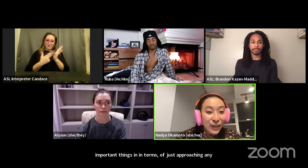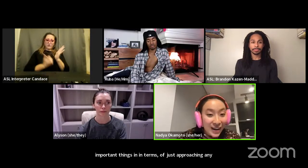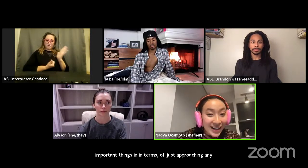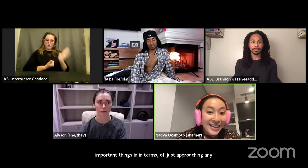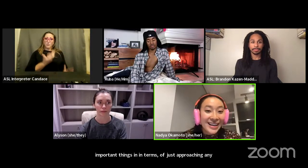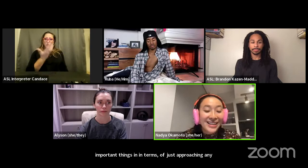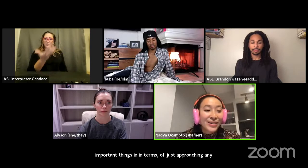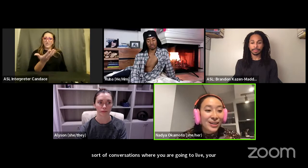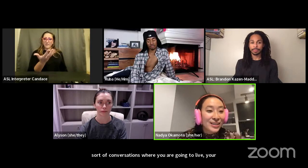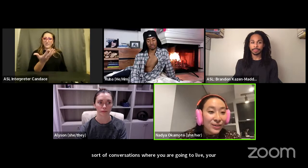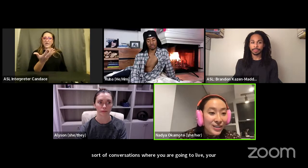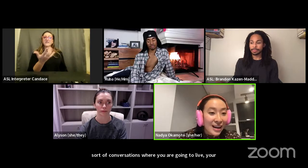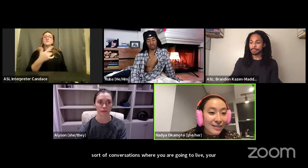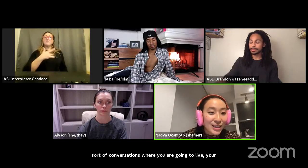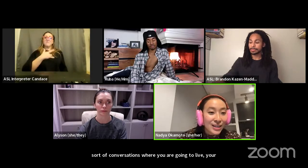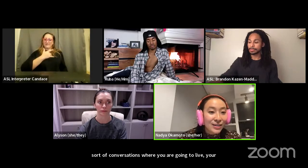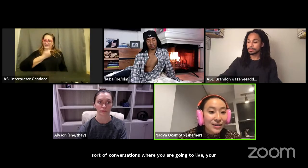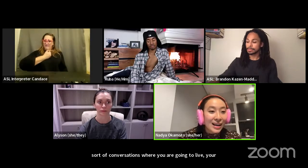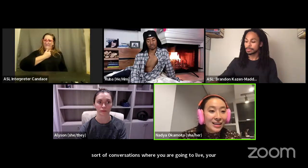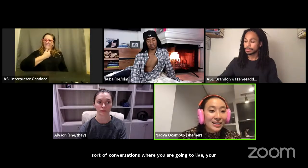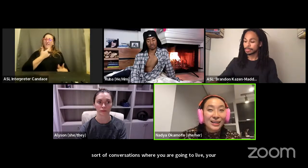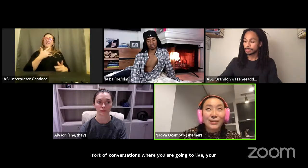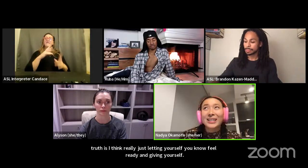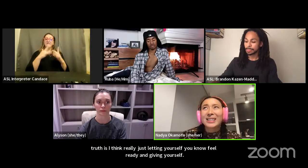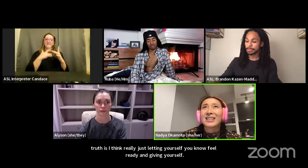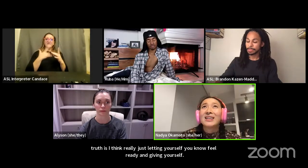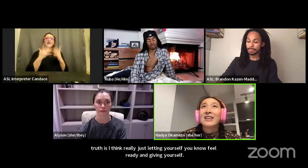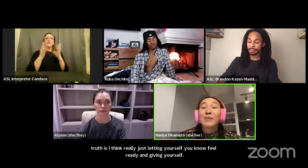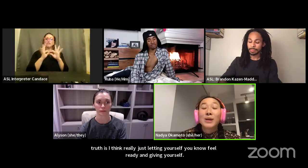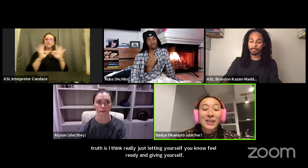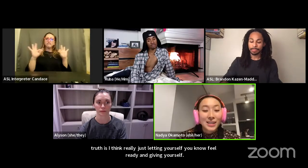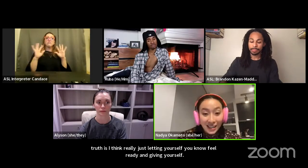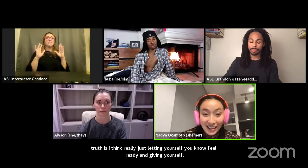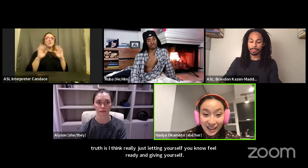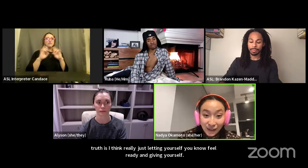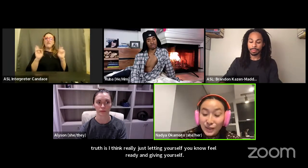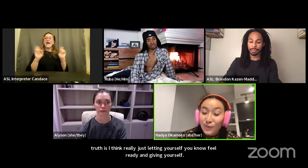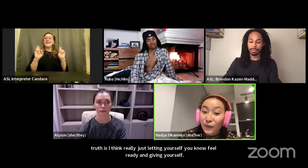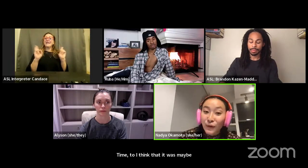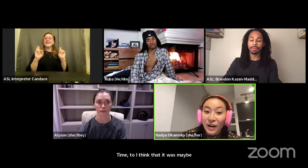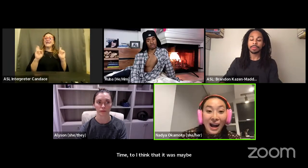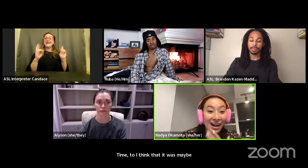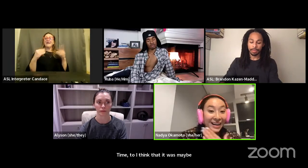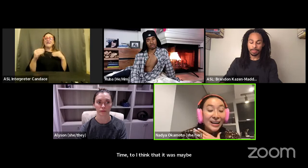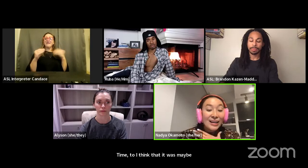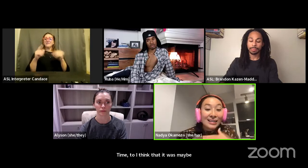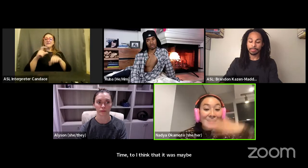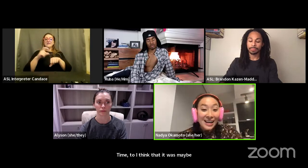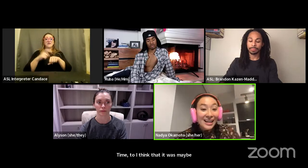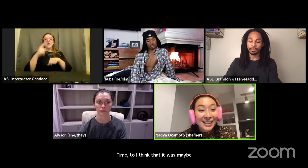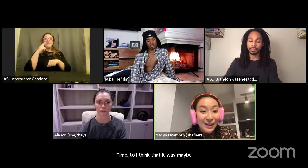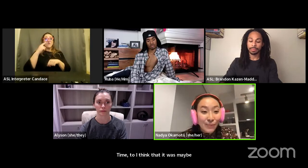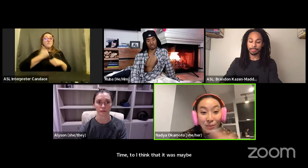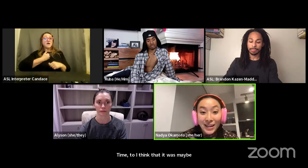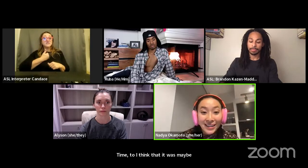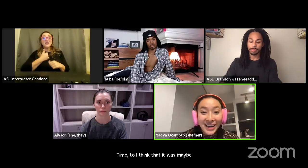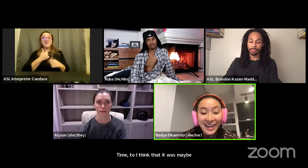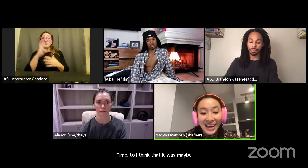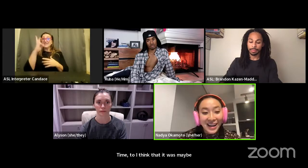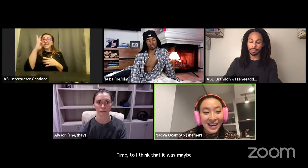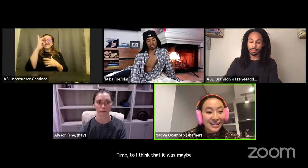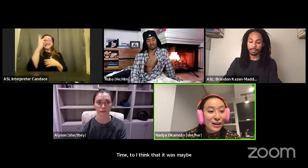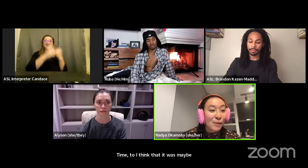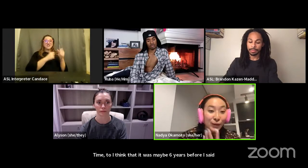you know, feel ready and giving yourself time to. I think that it was maybe 6 years before I said anything